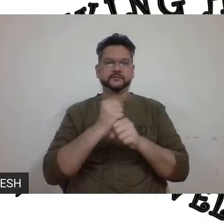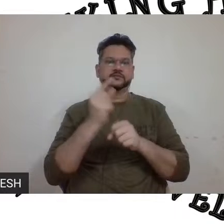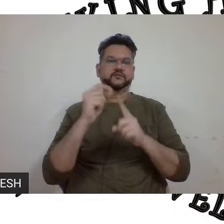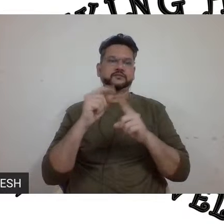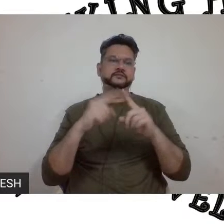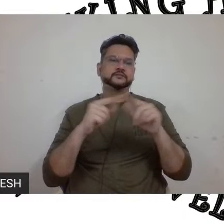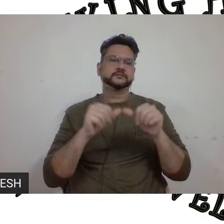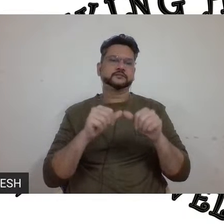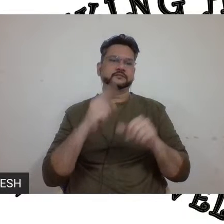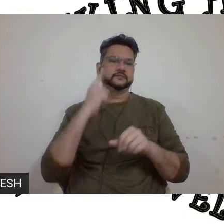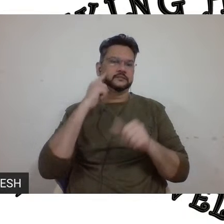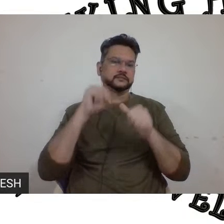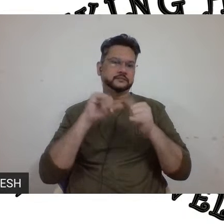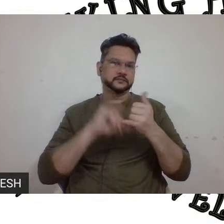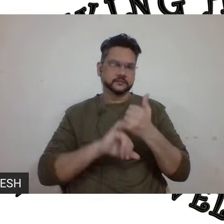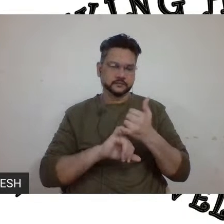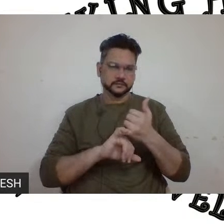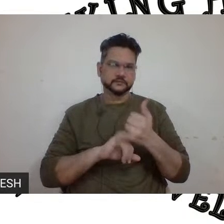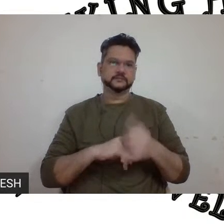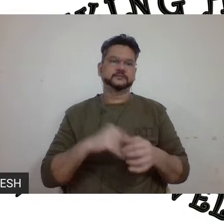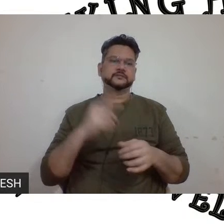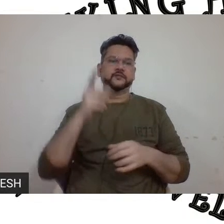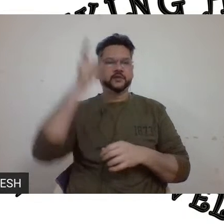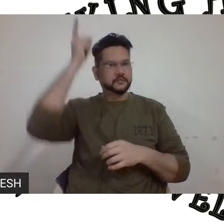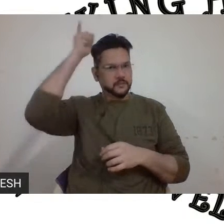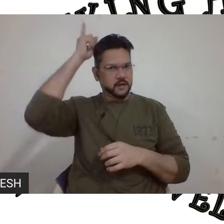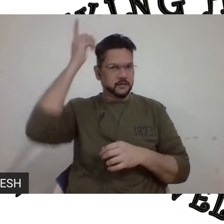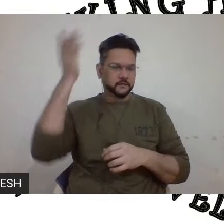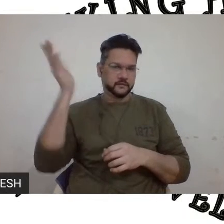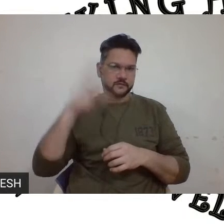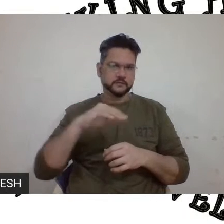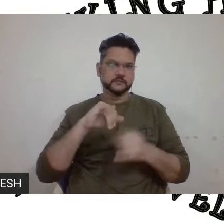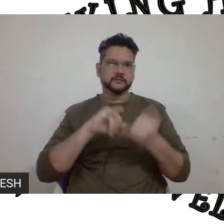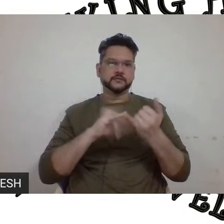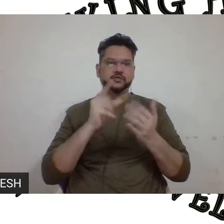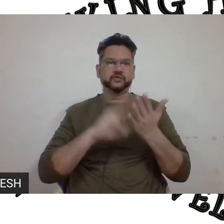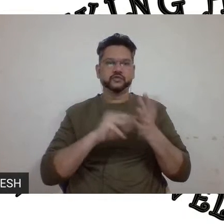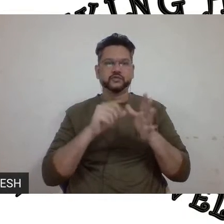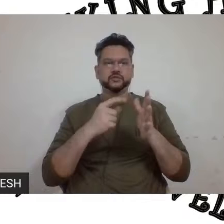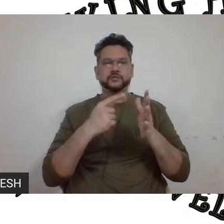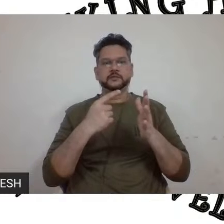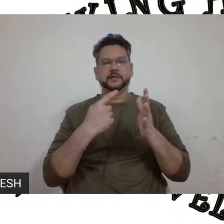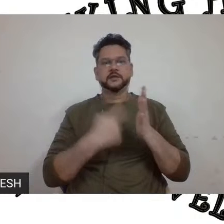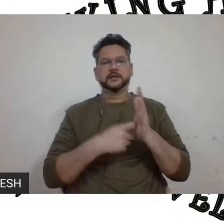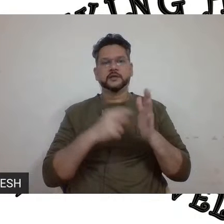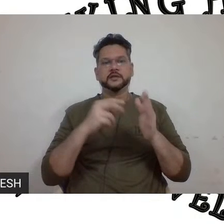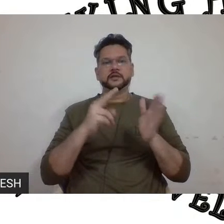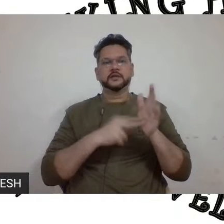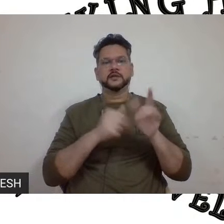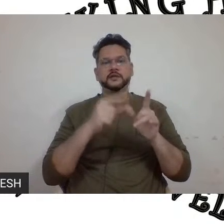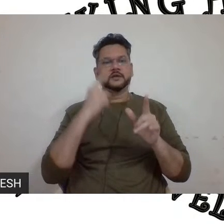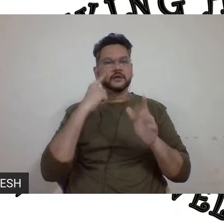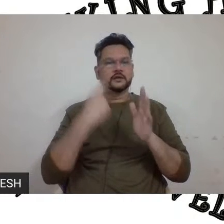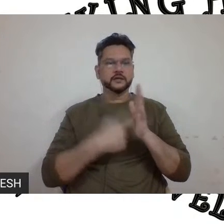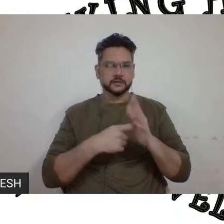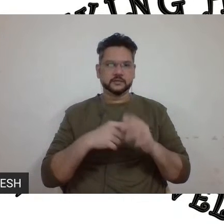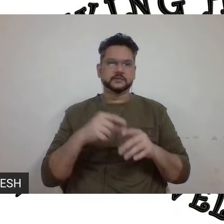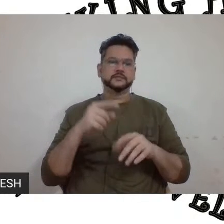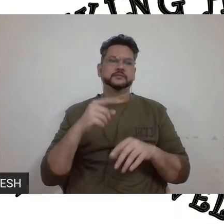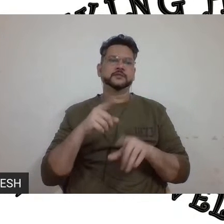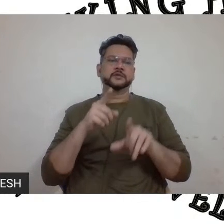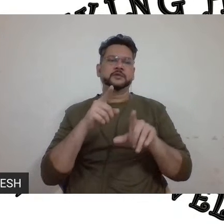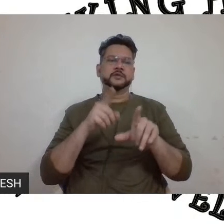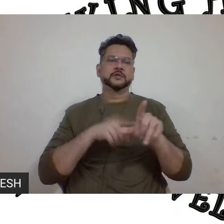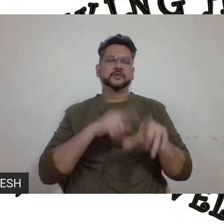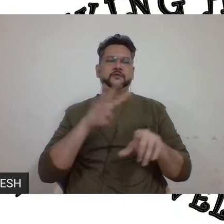Assistant Collector Begusarai, Bihar, Mr. Sumer Nair, Operation Head, Youth for Jobs Foundation, Mr.